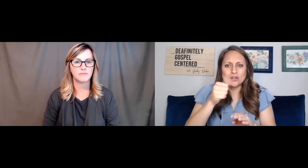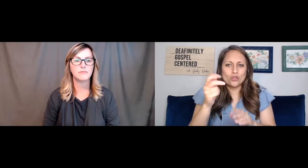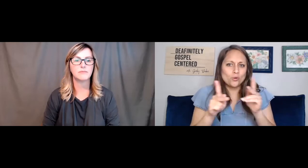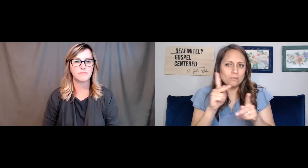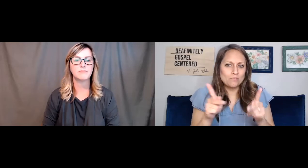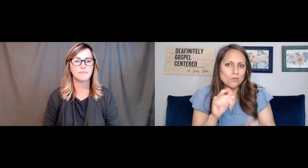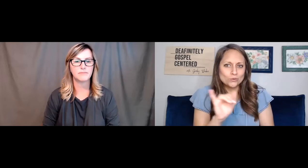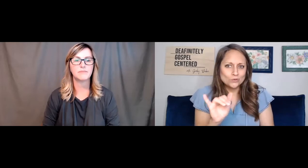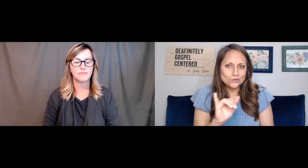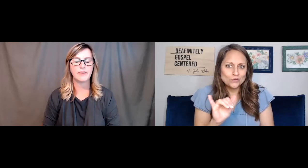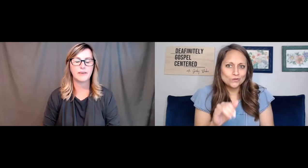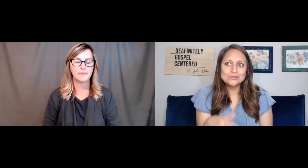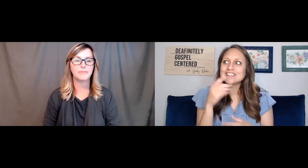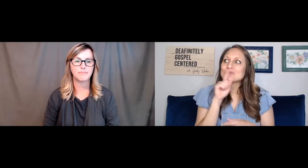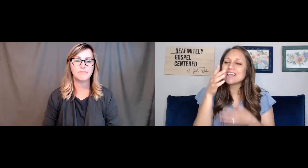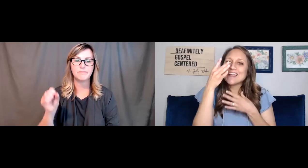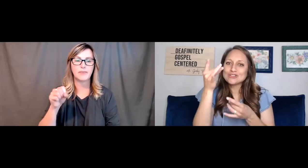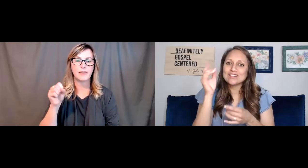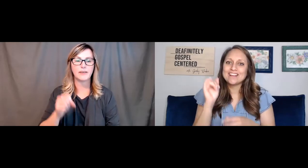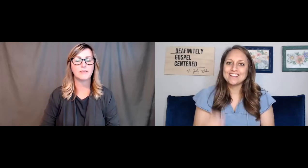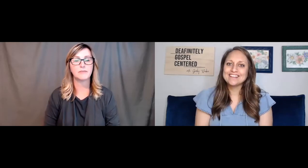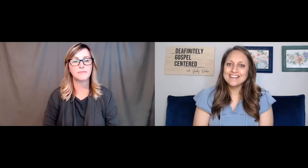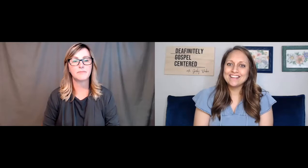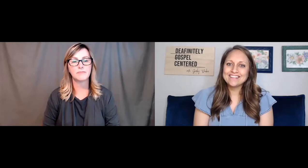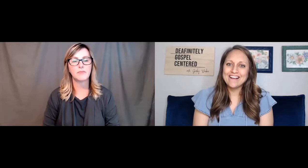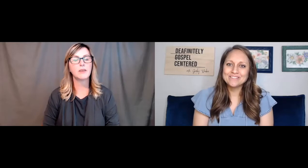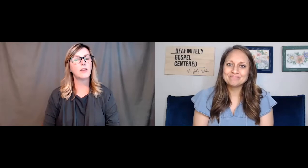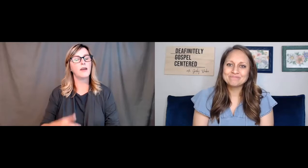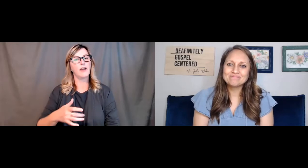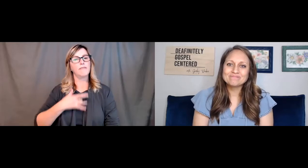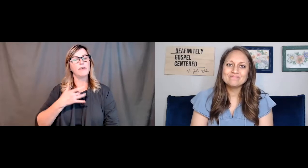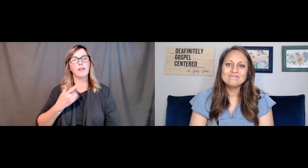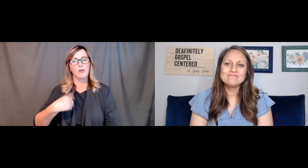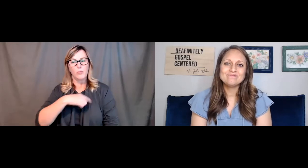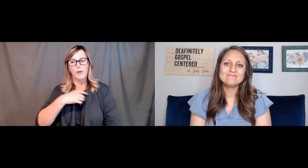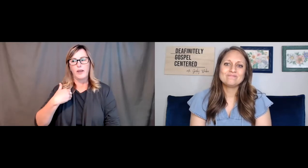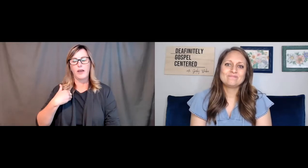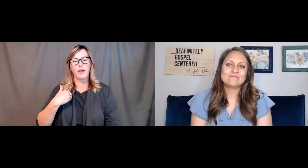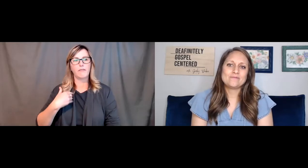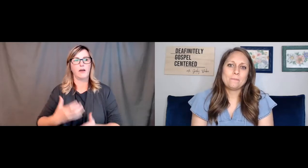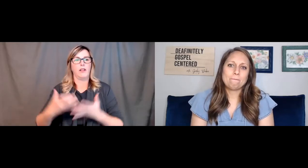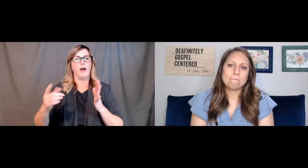how to provide forgiveness to other people. It's just so interesting, even things she's learning now as an adult.